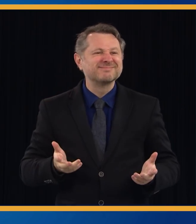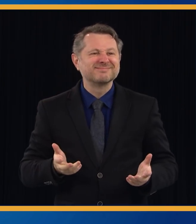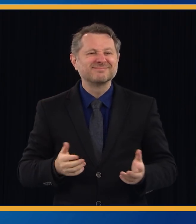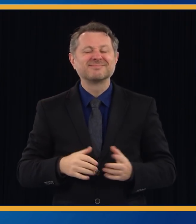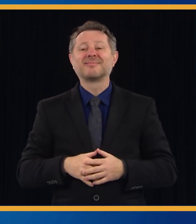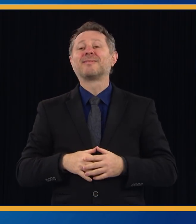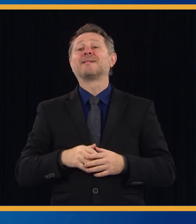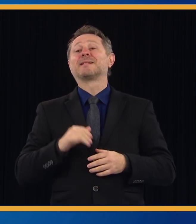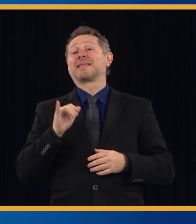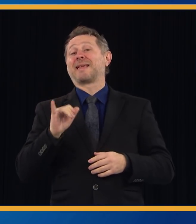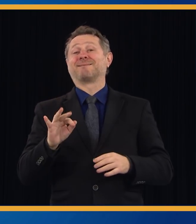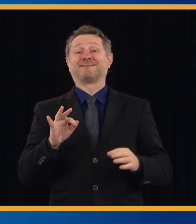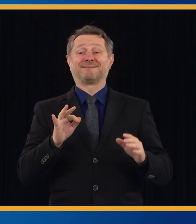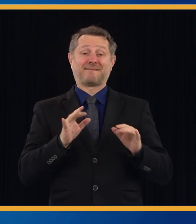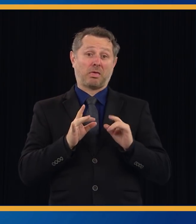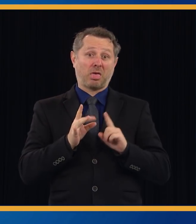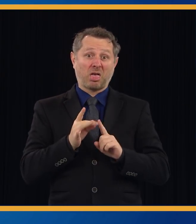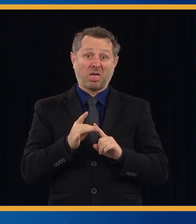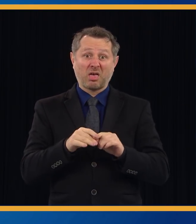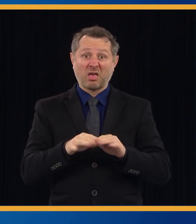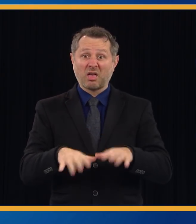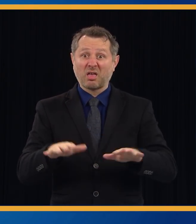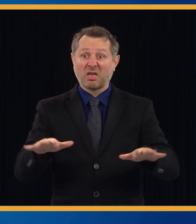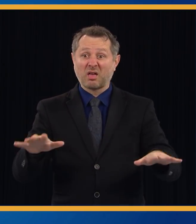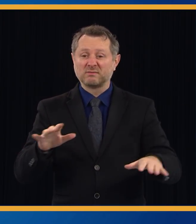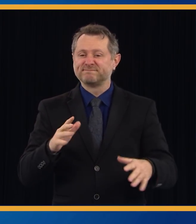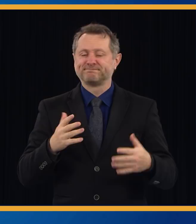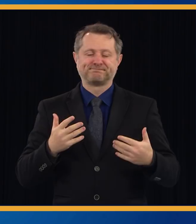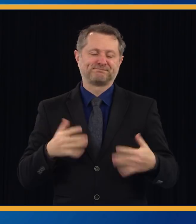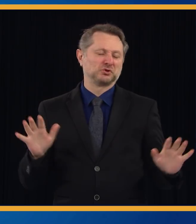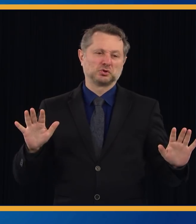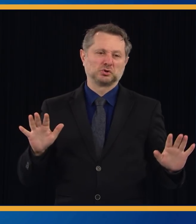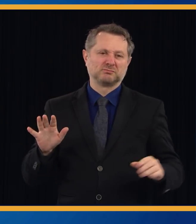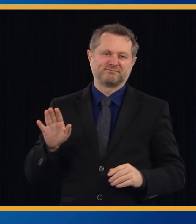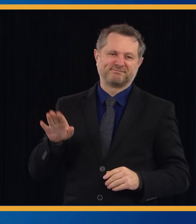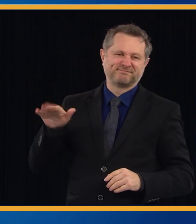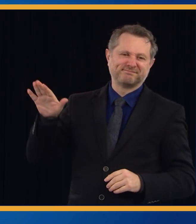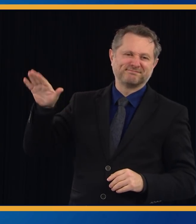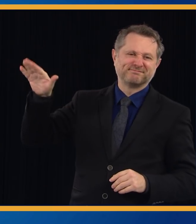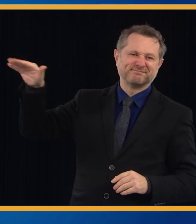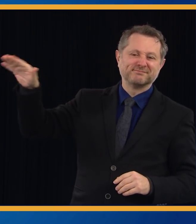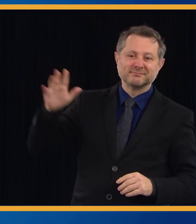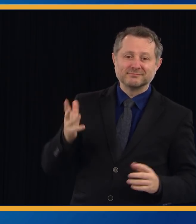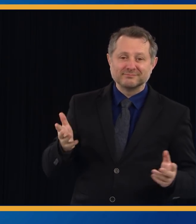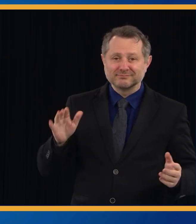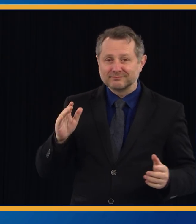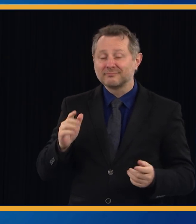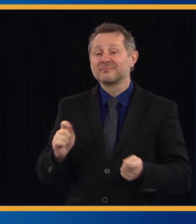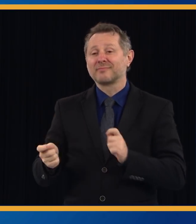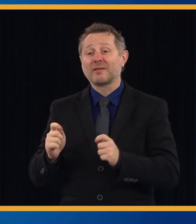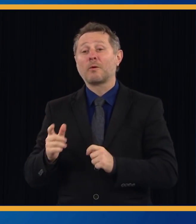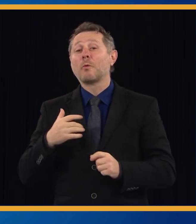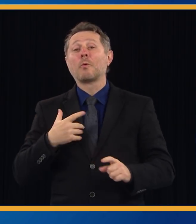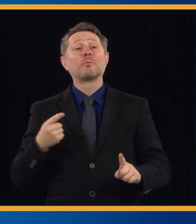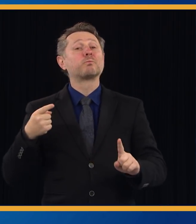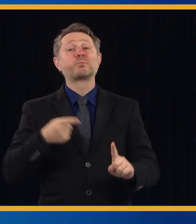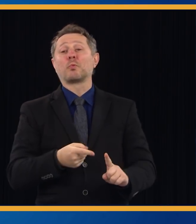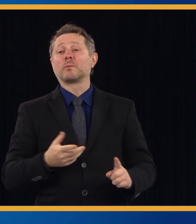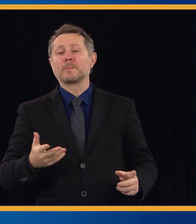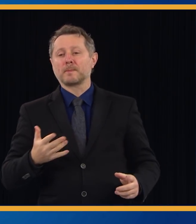rate of transmission gets to 1.2. So this is the balance